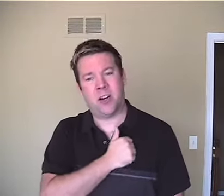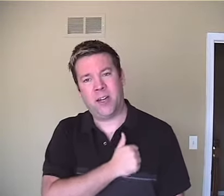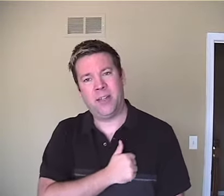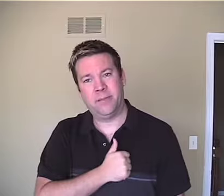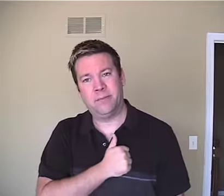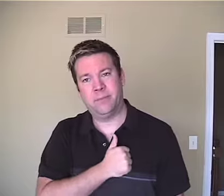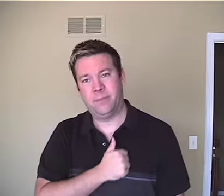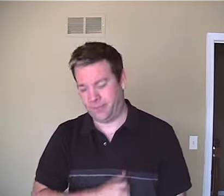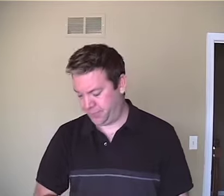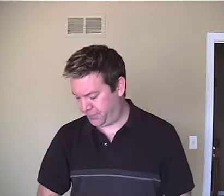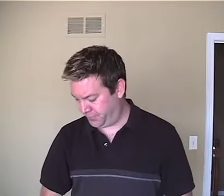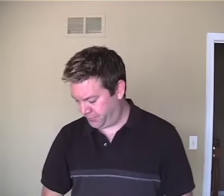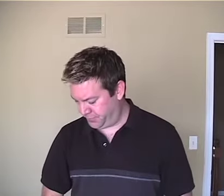sorry.